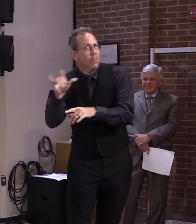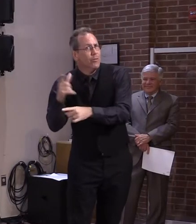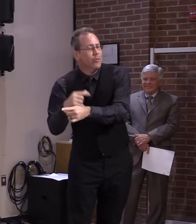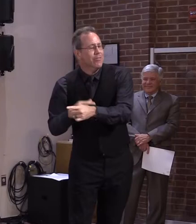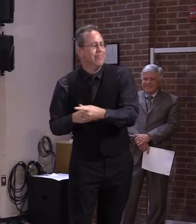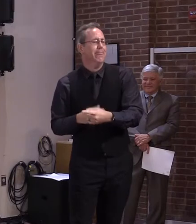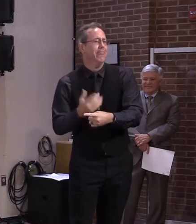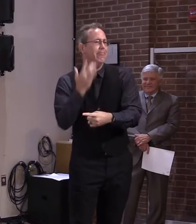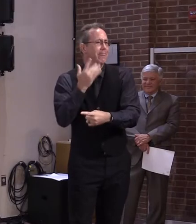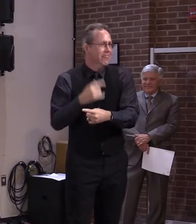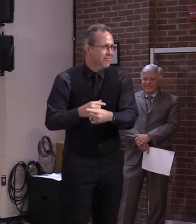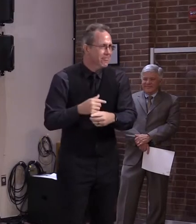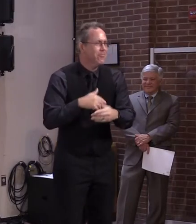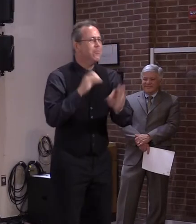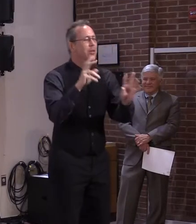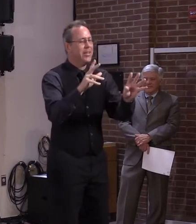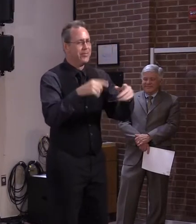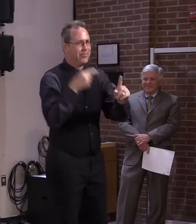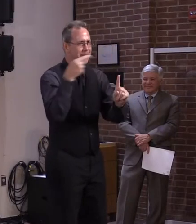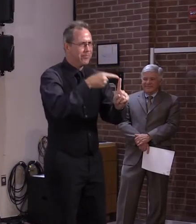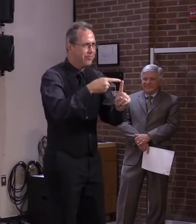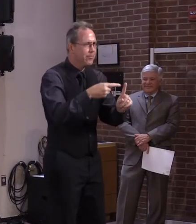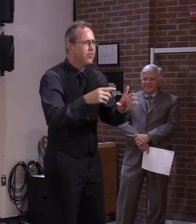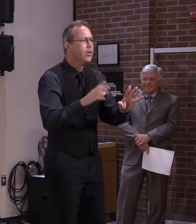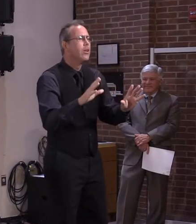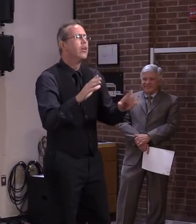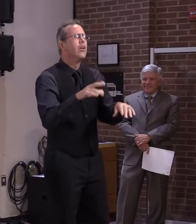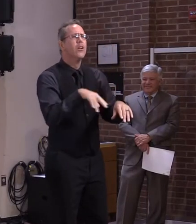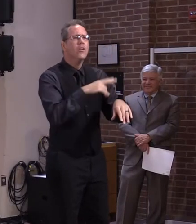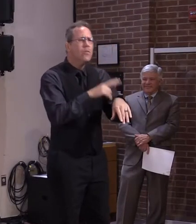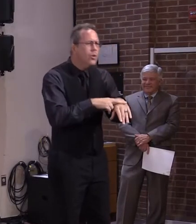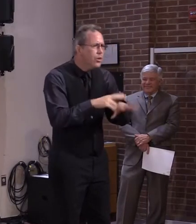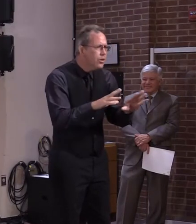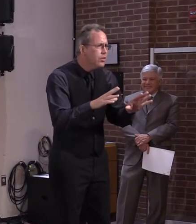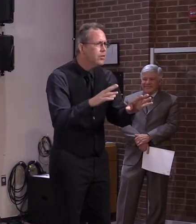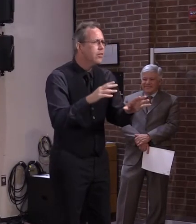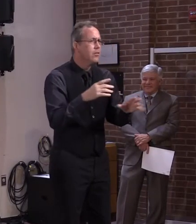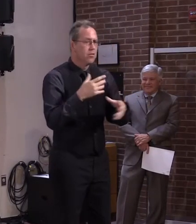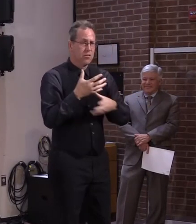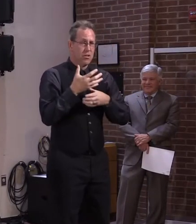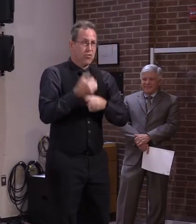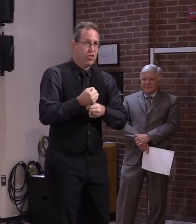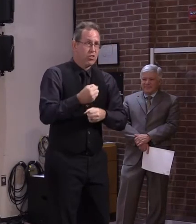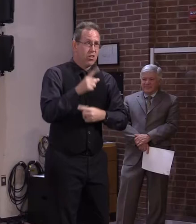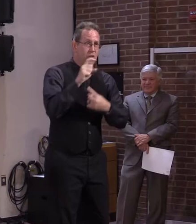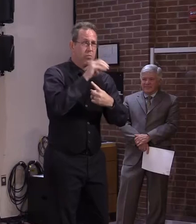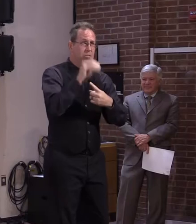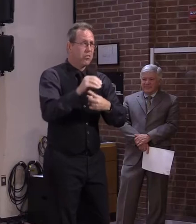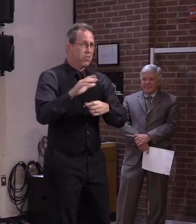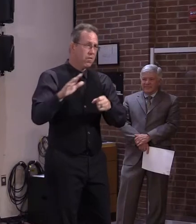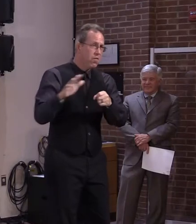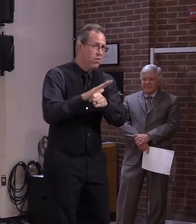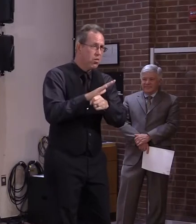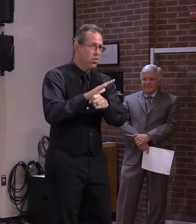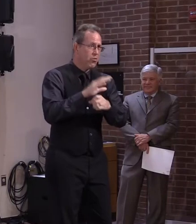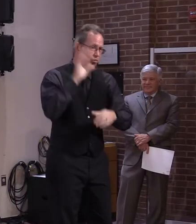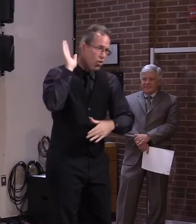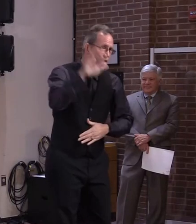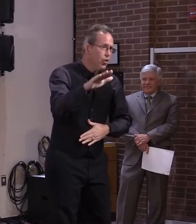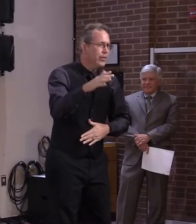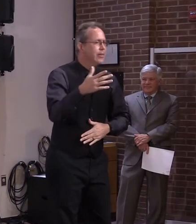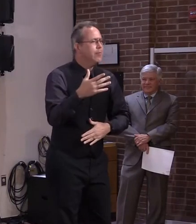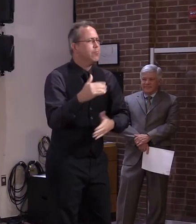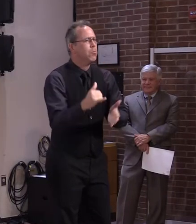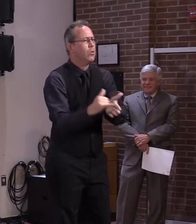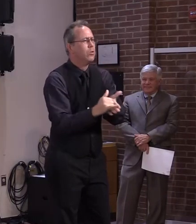last week. So when we do find there's an issue, we try and be transparent, bring it to